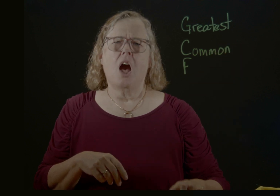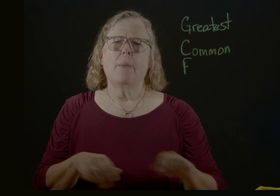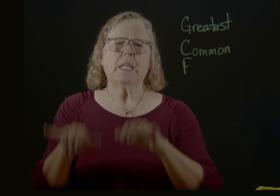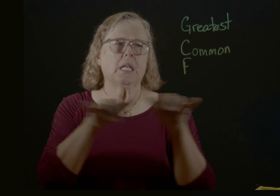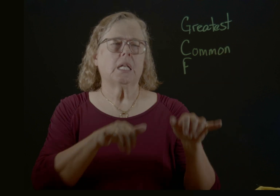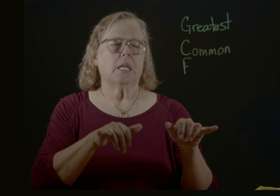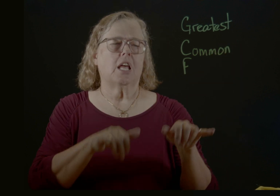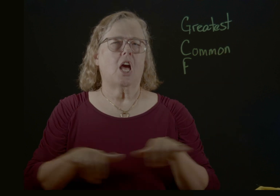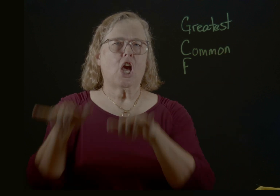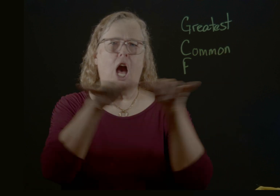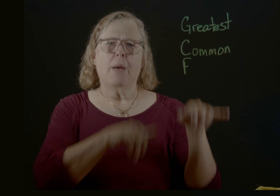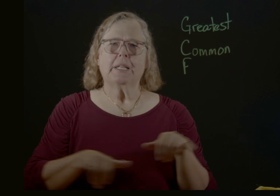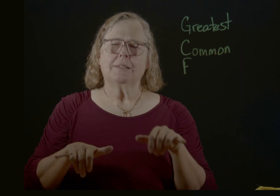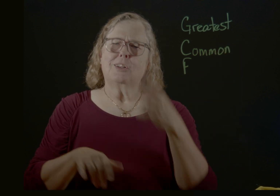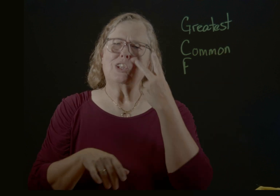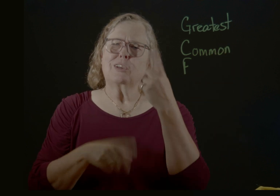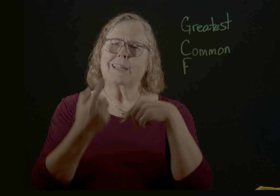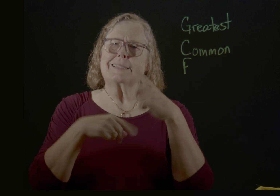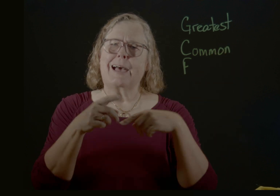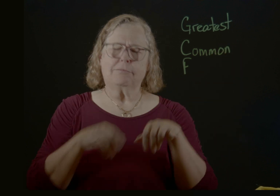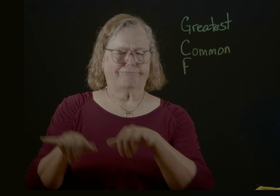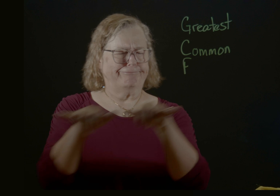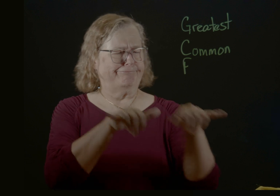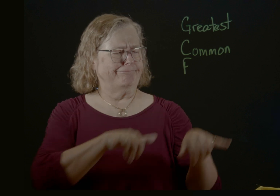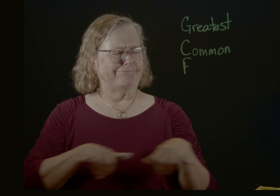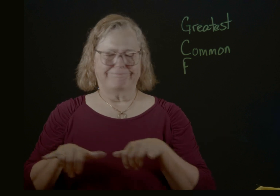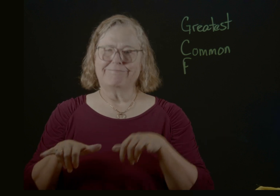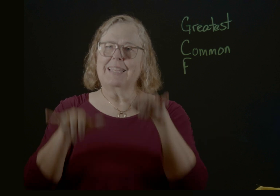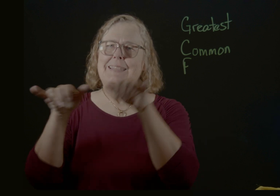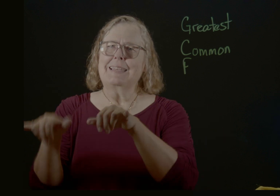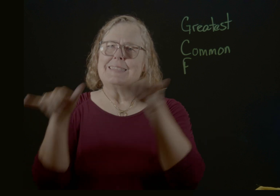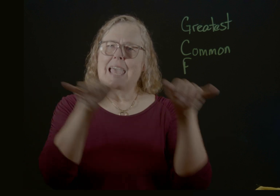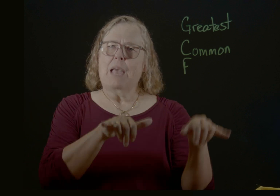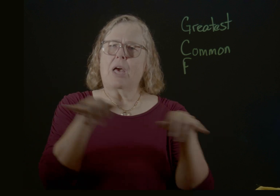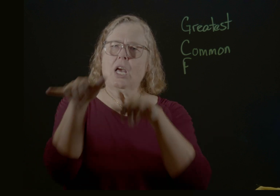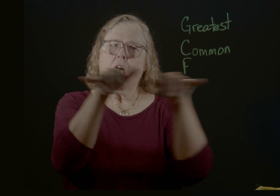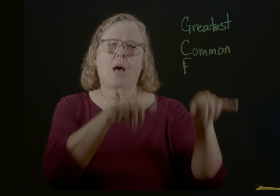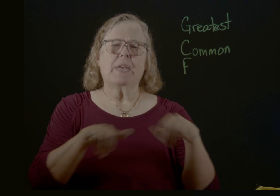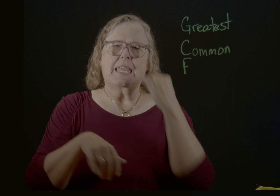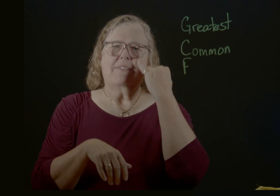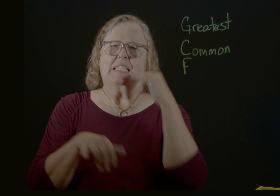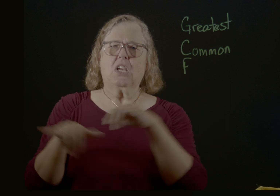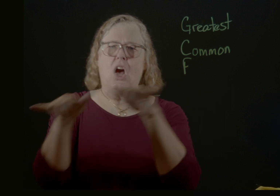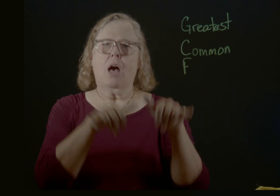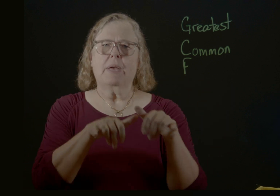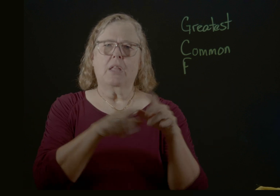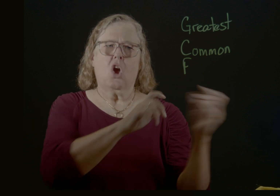Common. Common? Look at that sign. The same. Common. It means we all